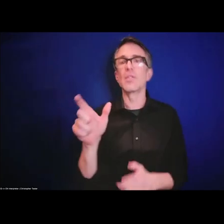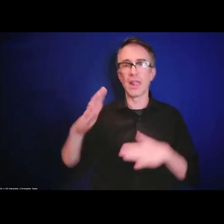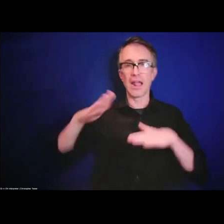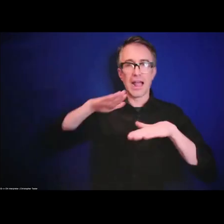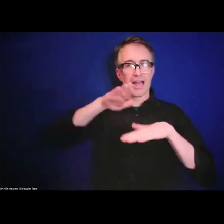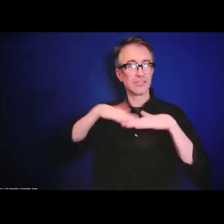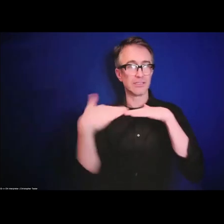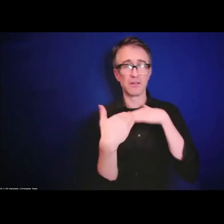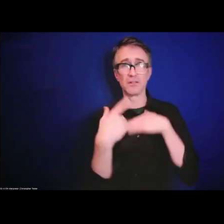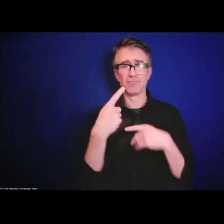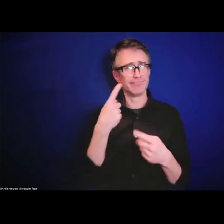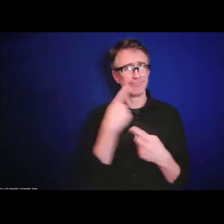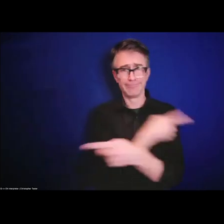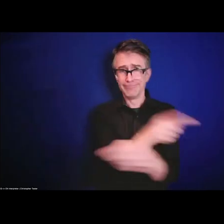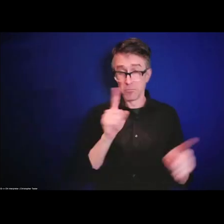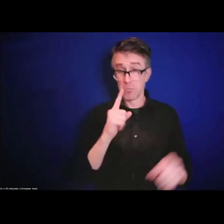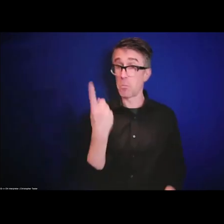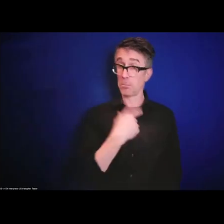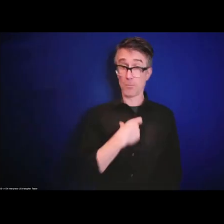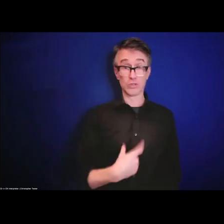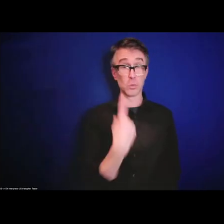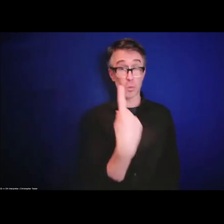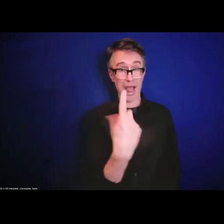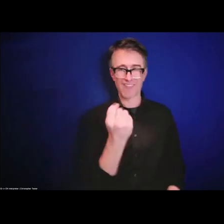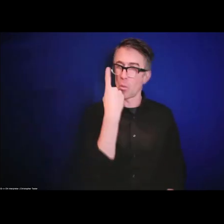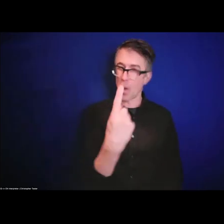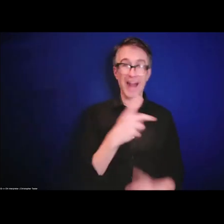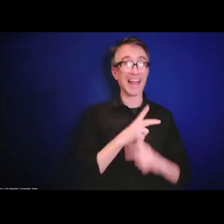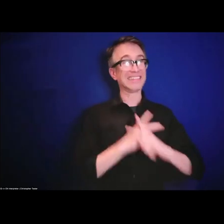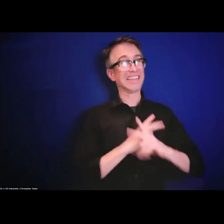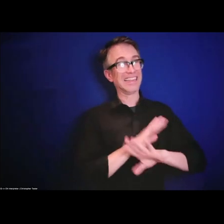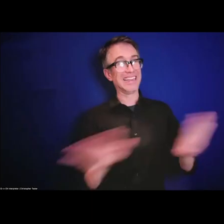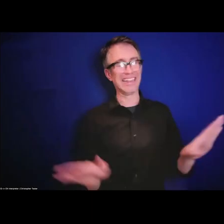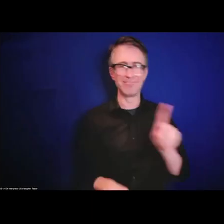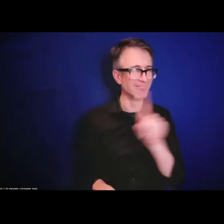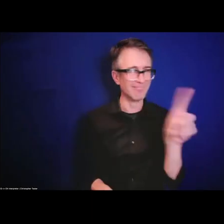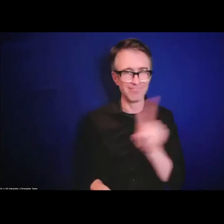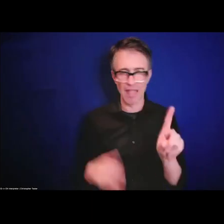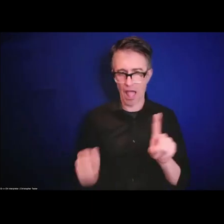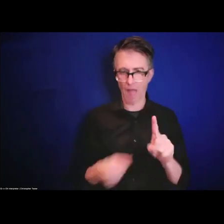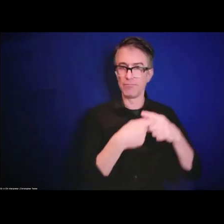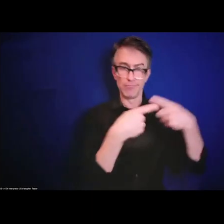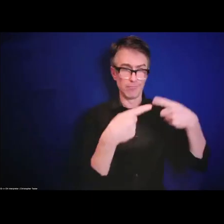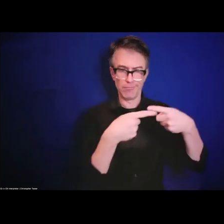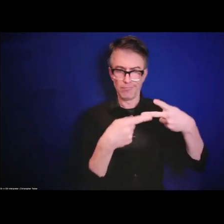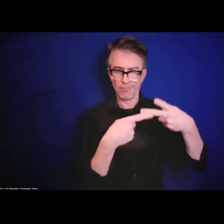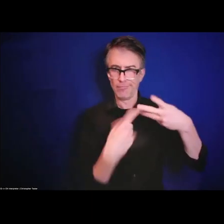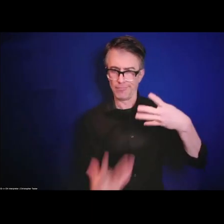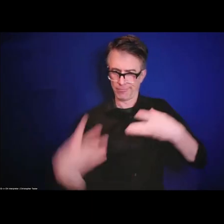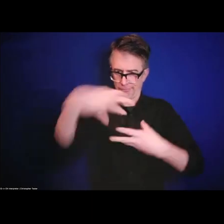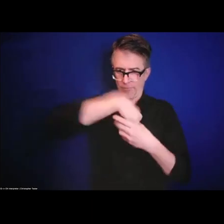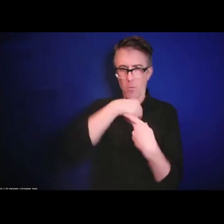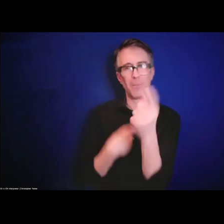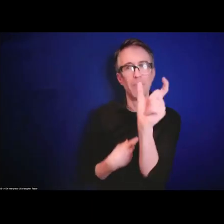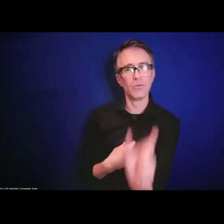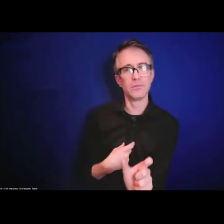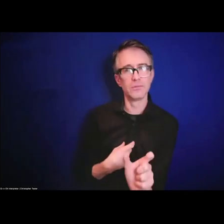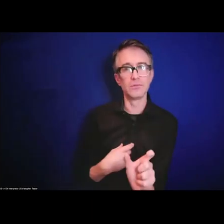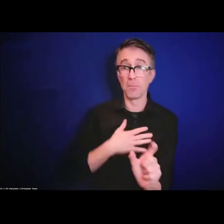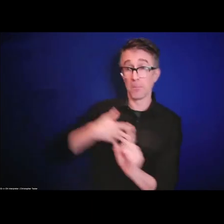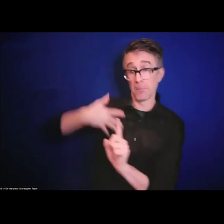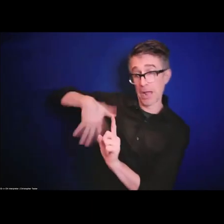data analysis that offers a better understanding of how multiple social identities interact and influence a